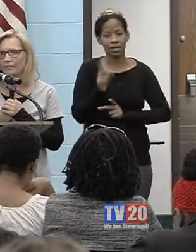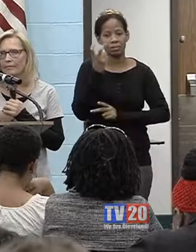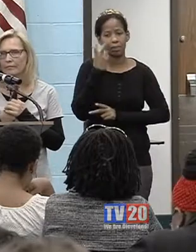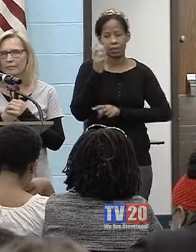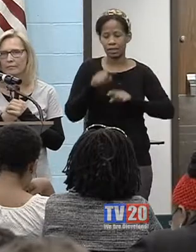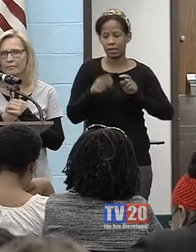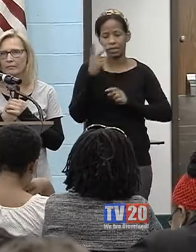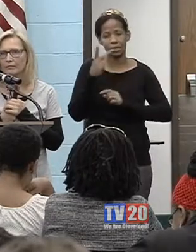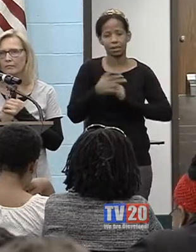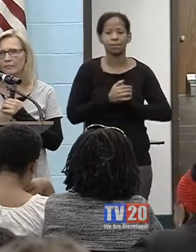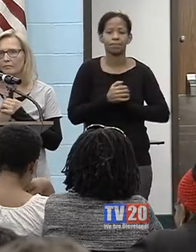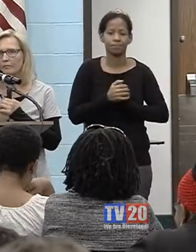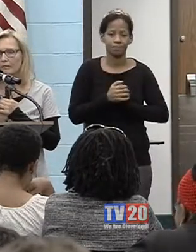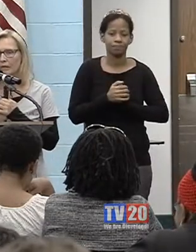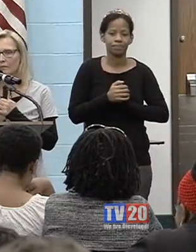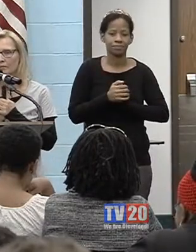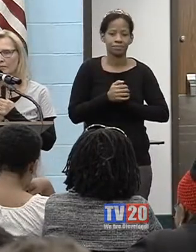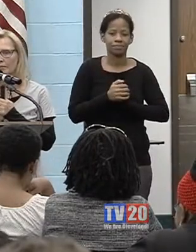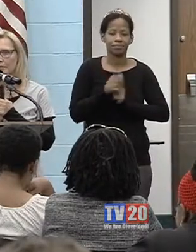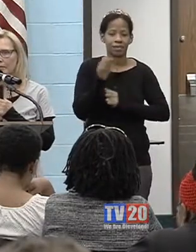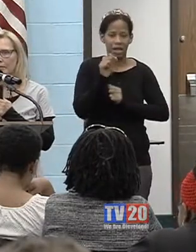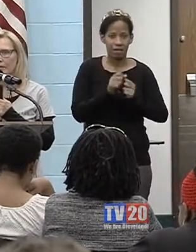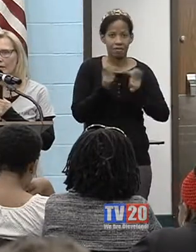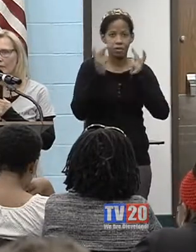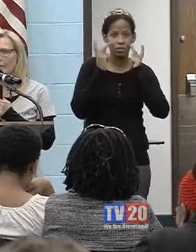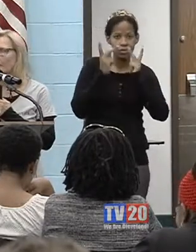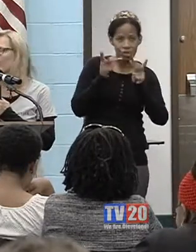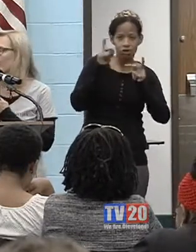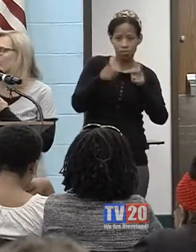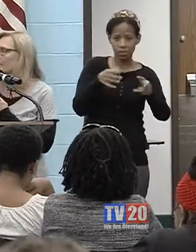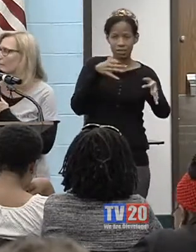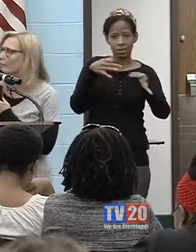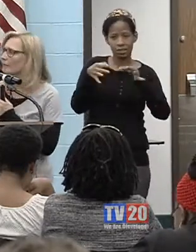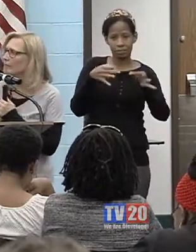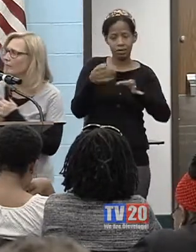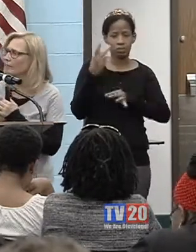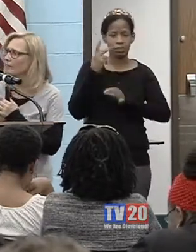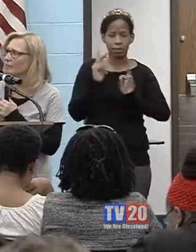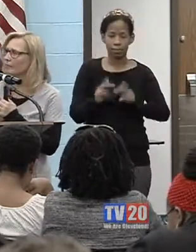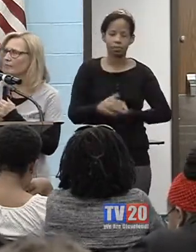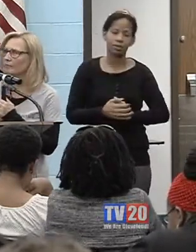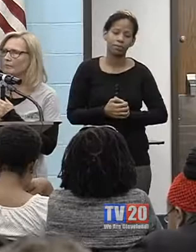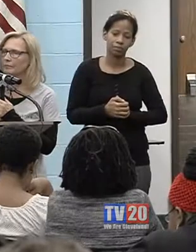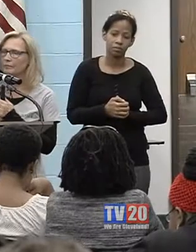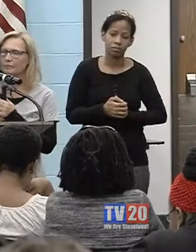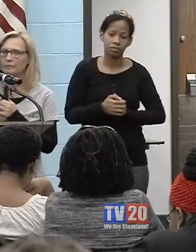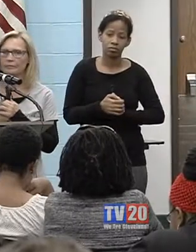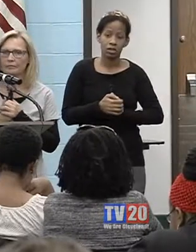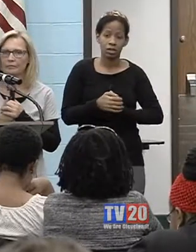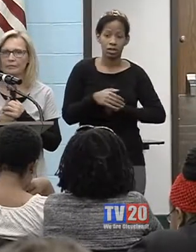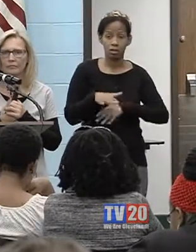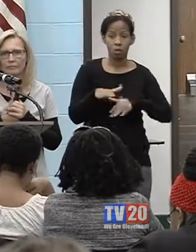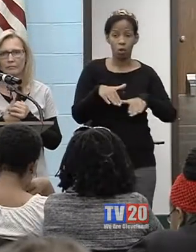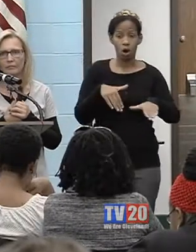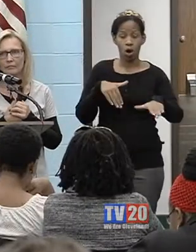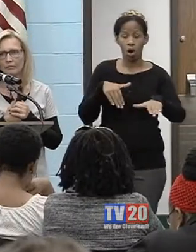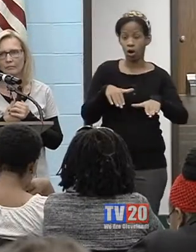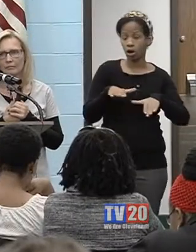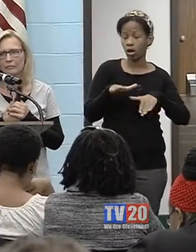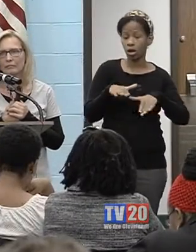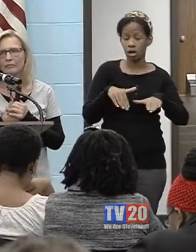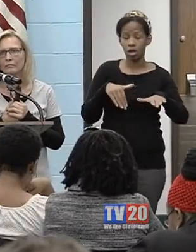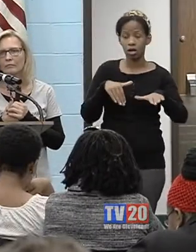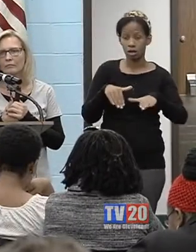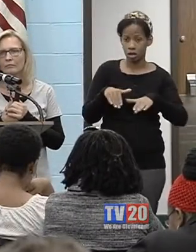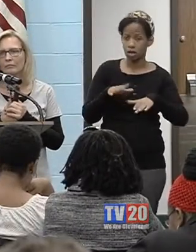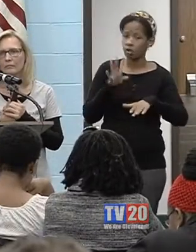a value, a placement value for the person. So you do that also. You're on a walk. You're not delivering a package somewhere. You